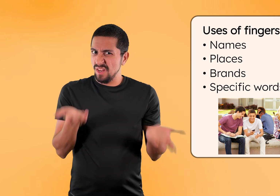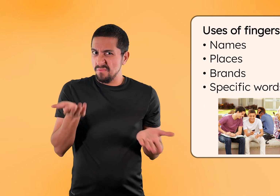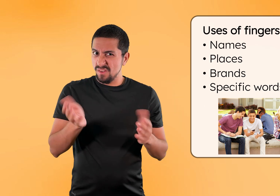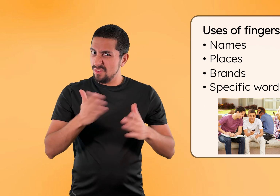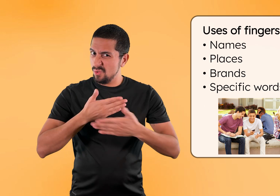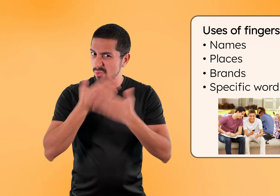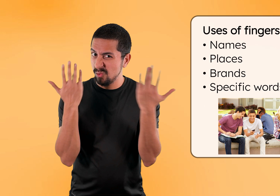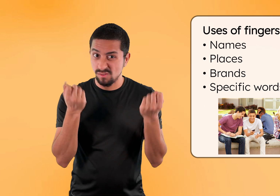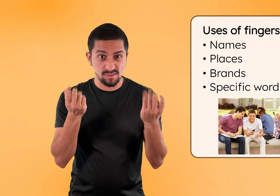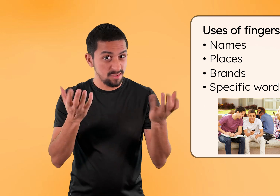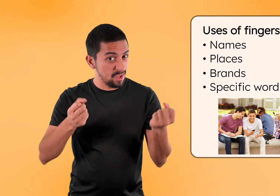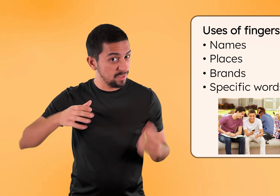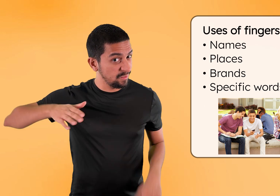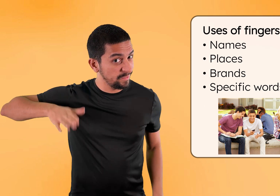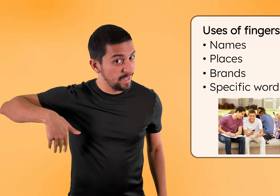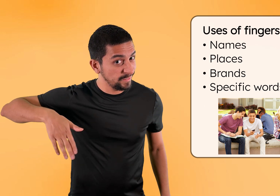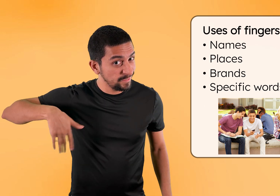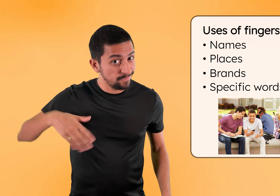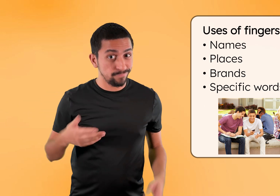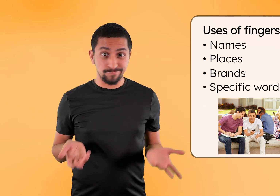might not have a sign yet.